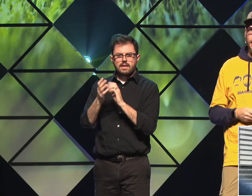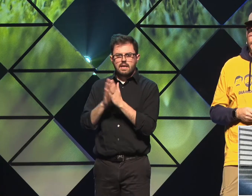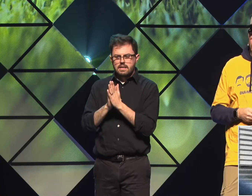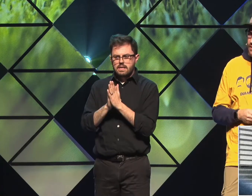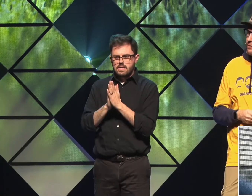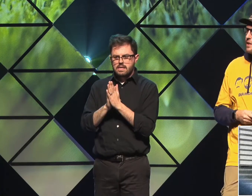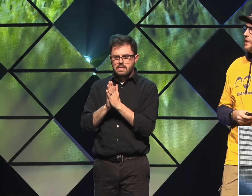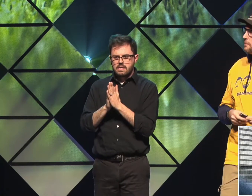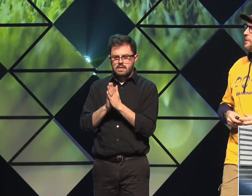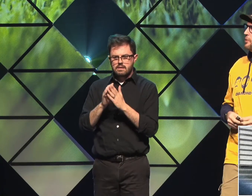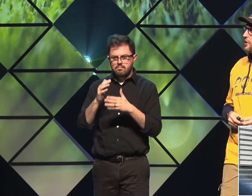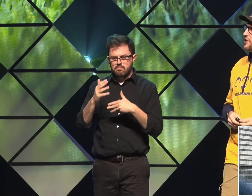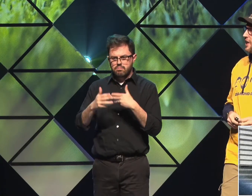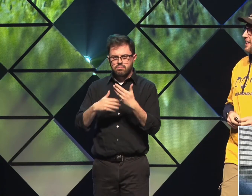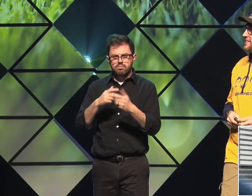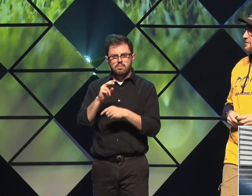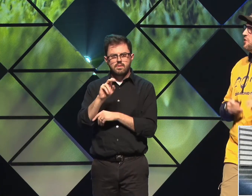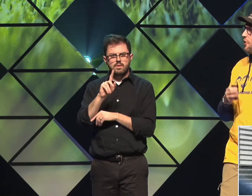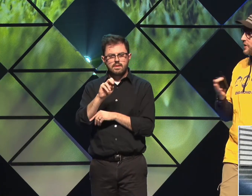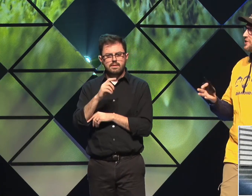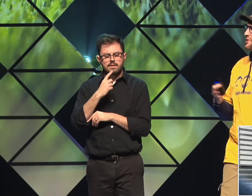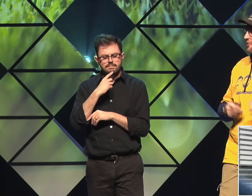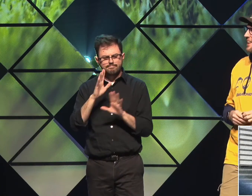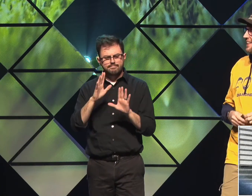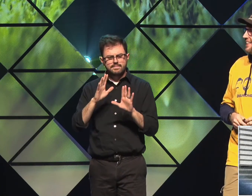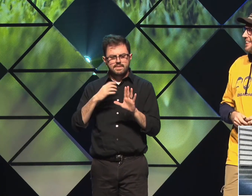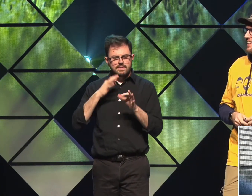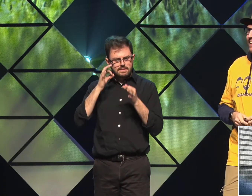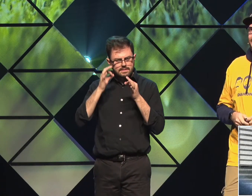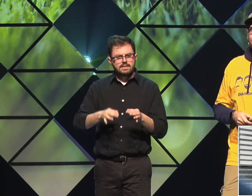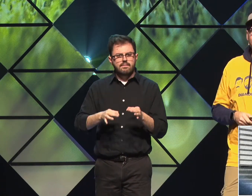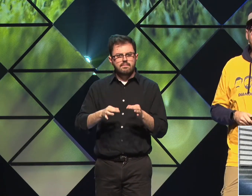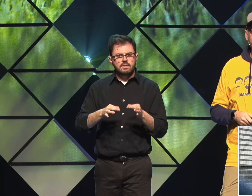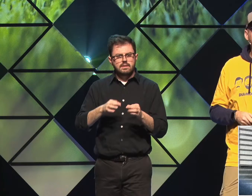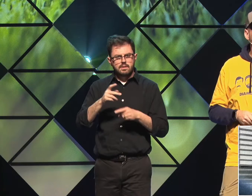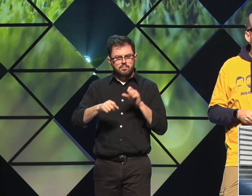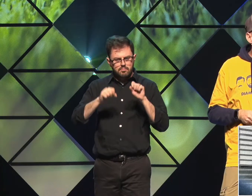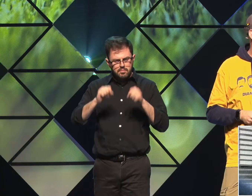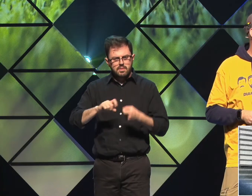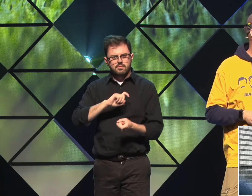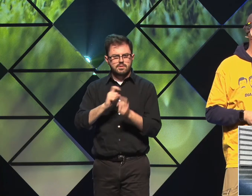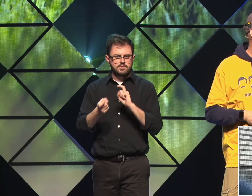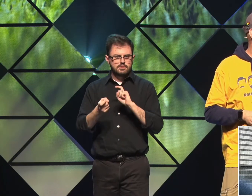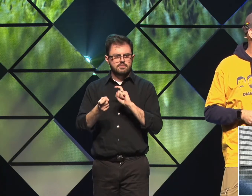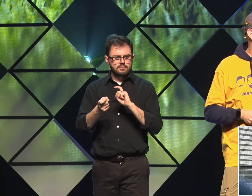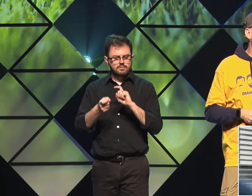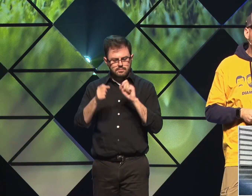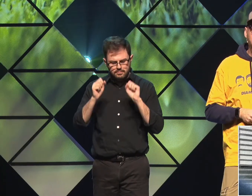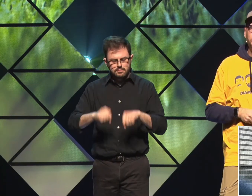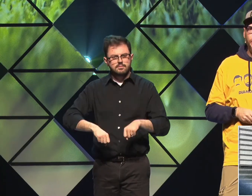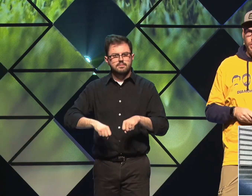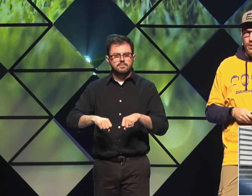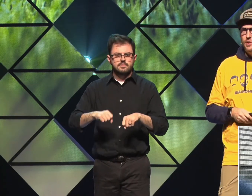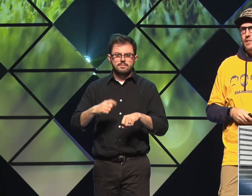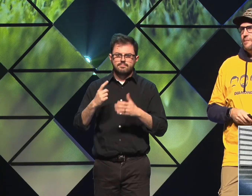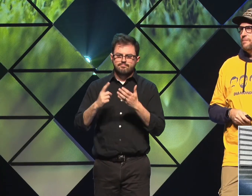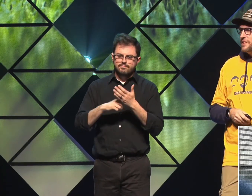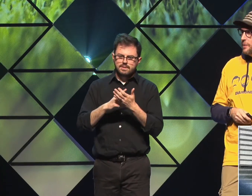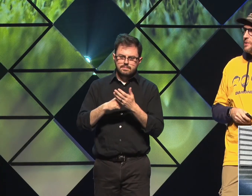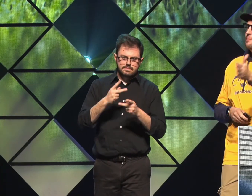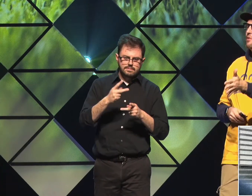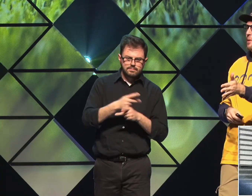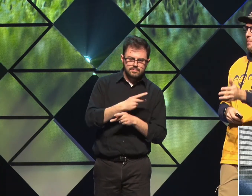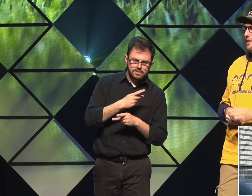I definitely think people can change. And if you know his story, he says they can. Sometimes for the worse,